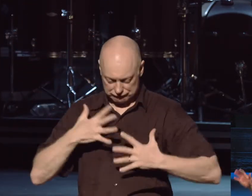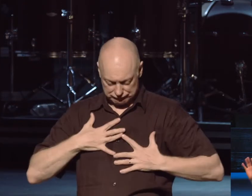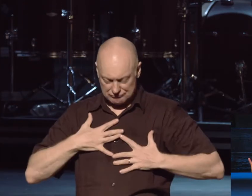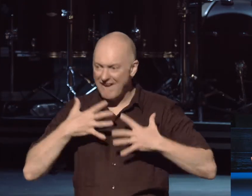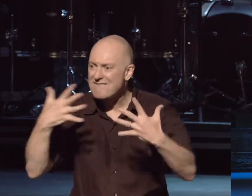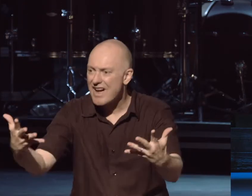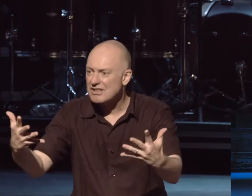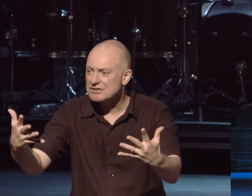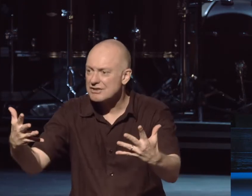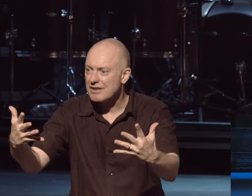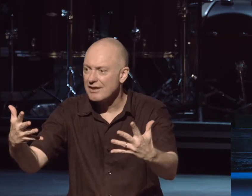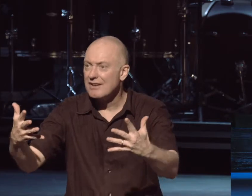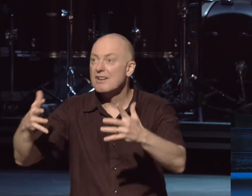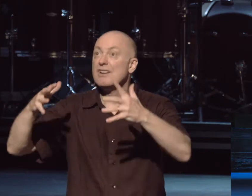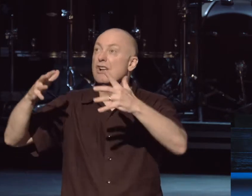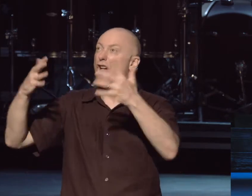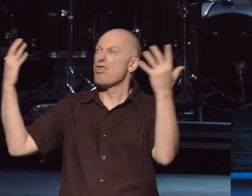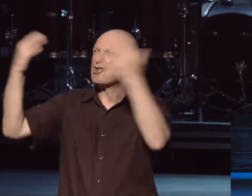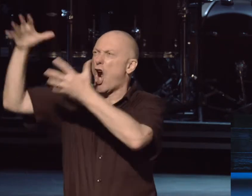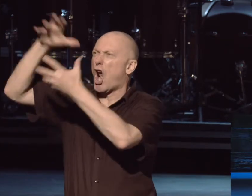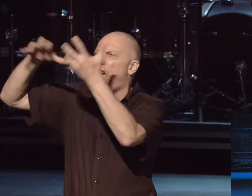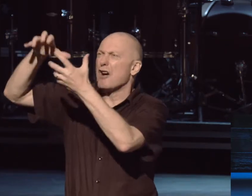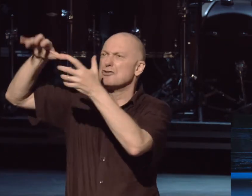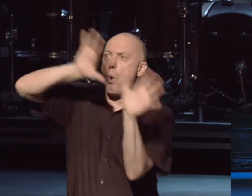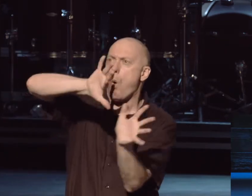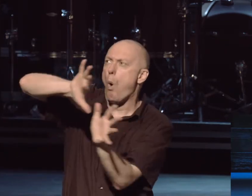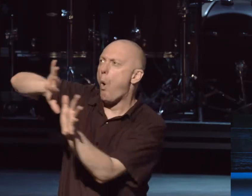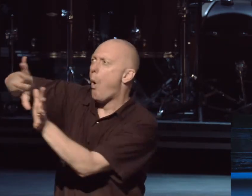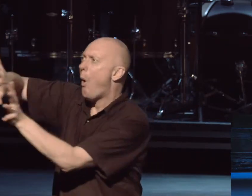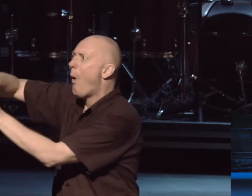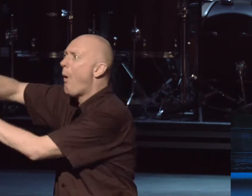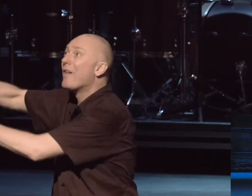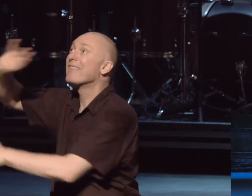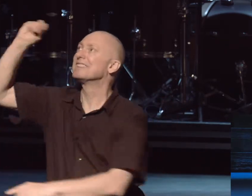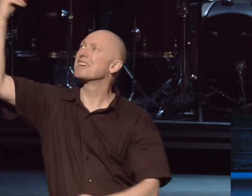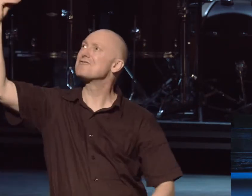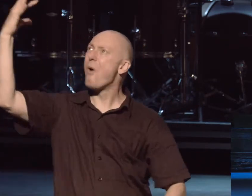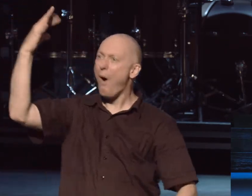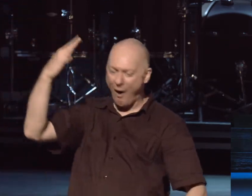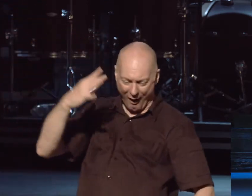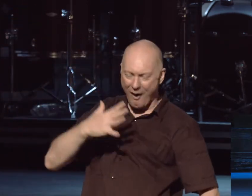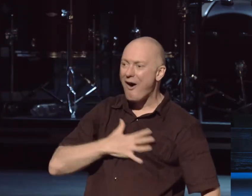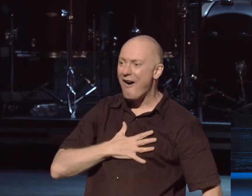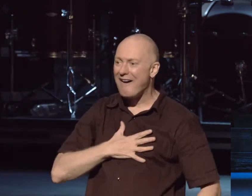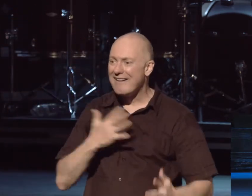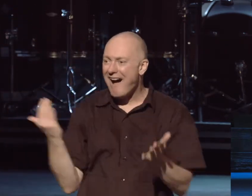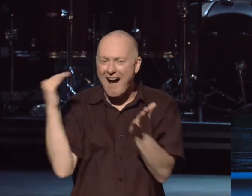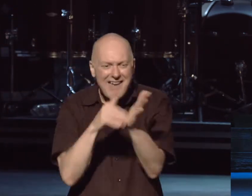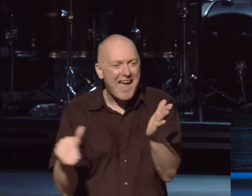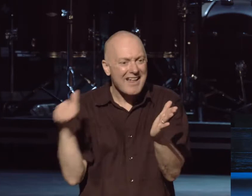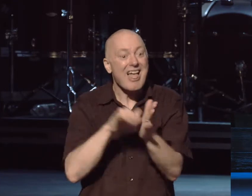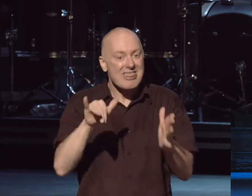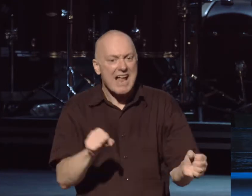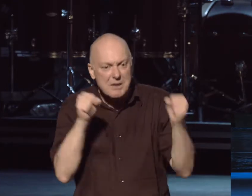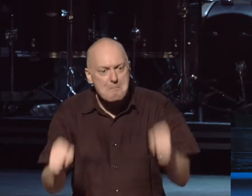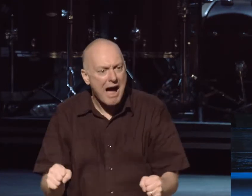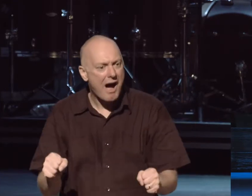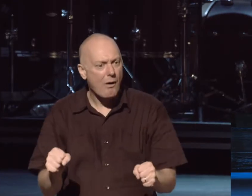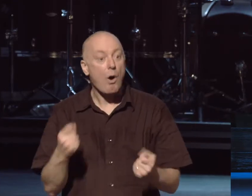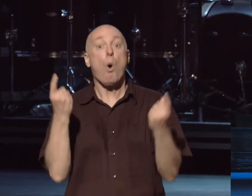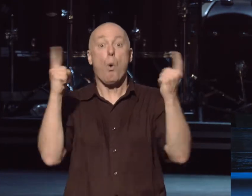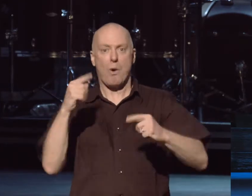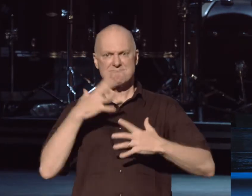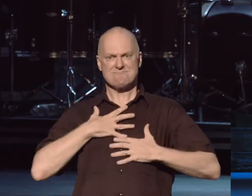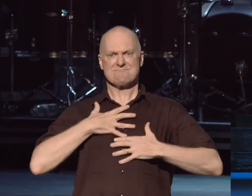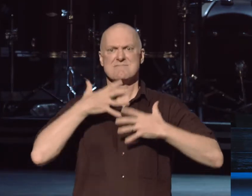confession that sends the dark storm clouds away and invites the warm and the glory of the sun to be seen again. This is the power of the heart of